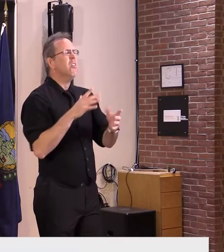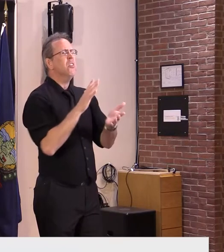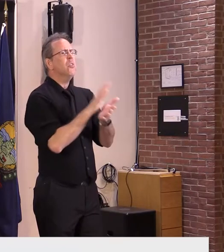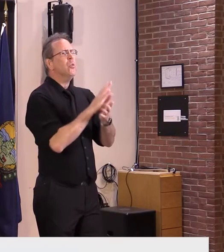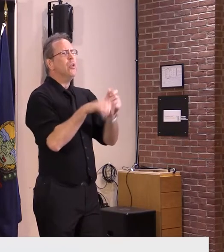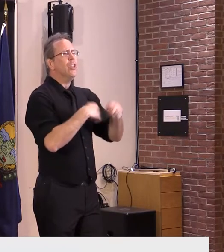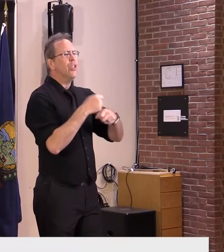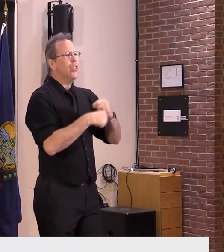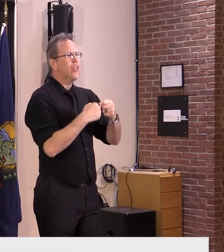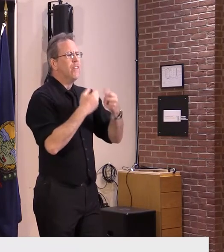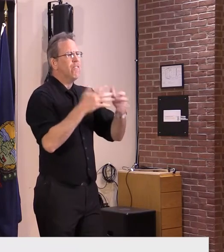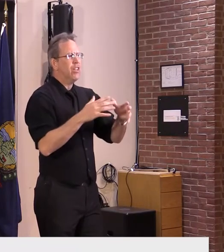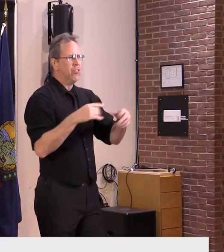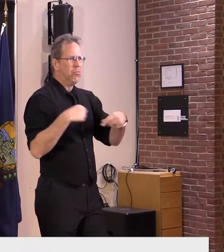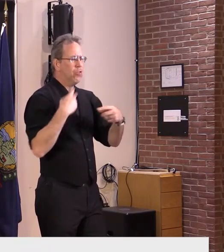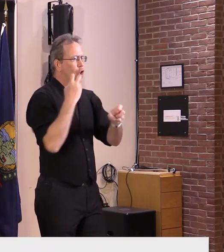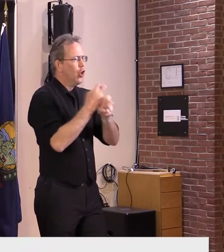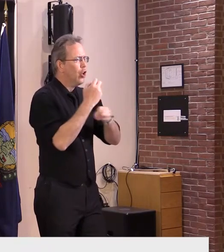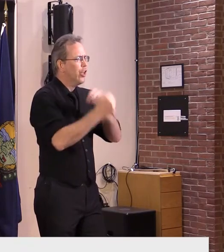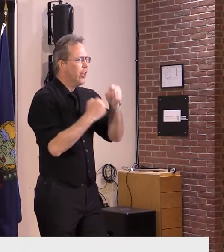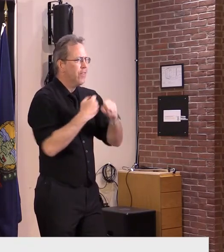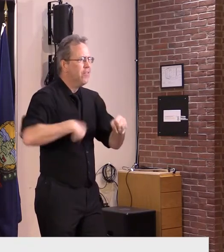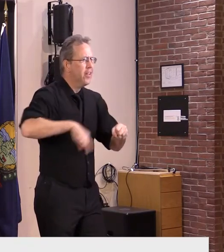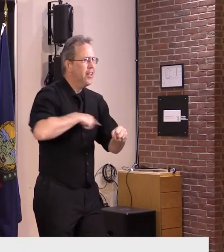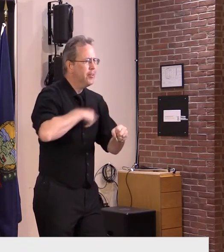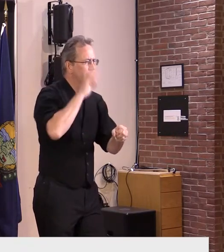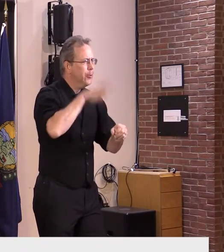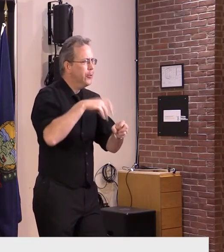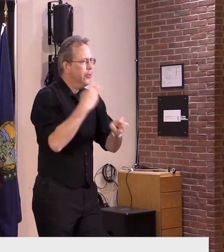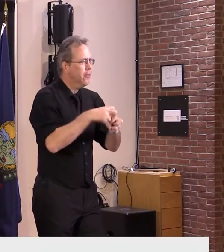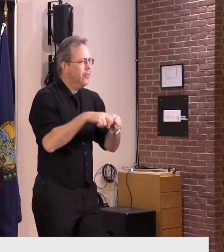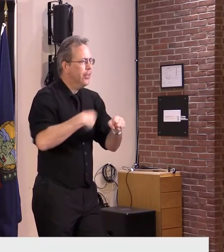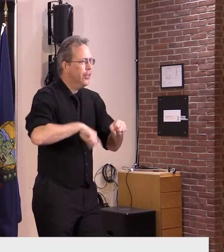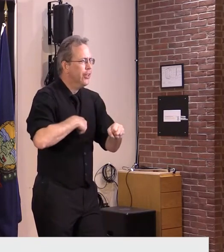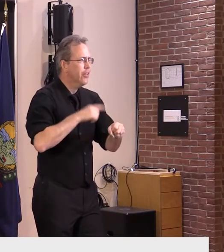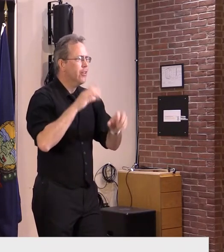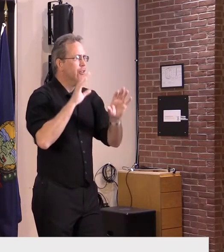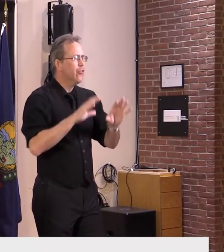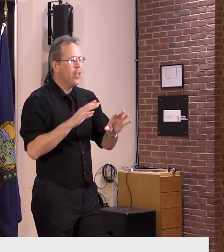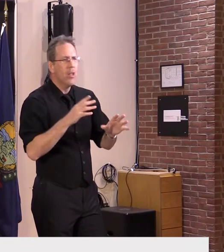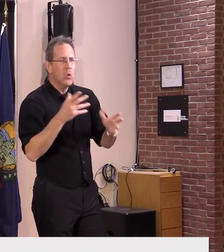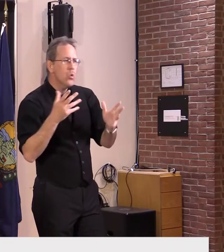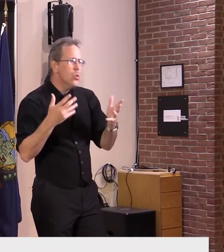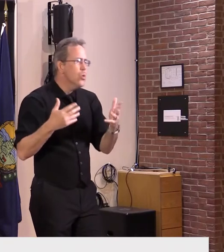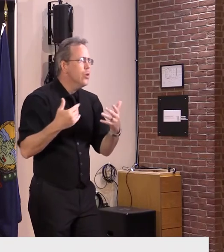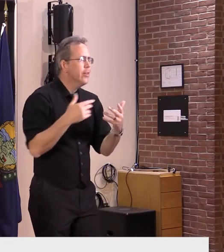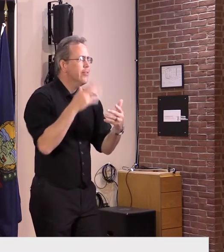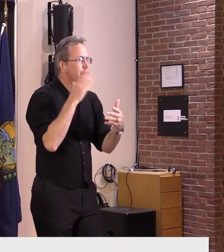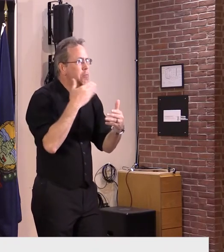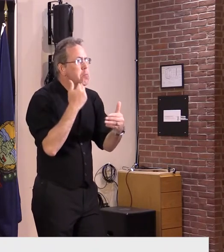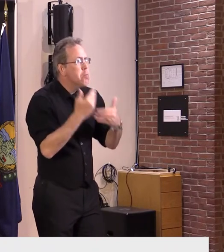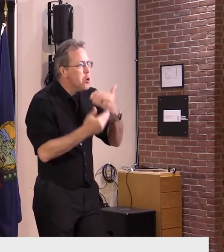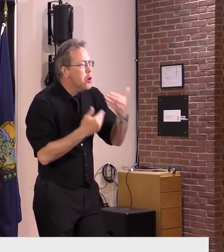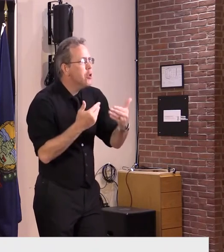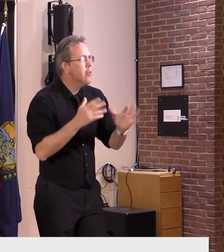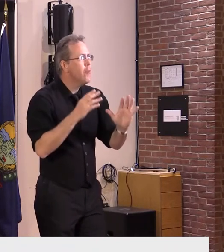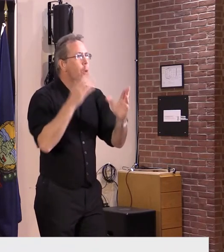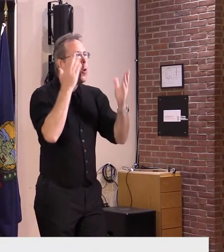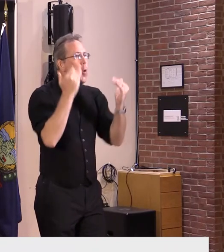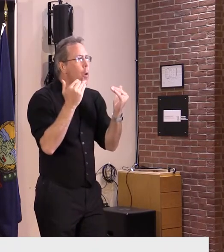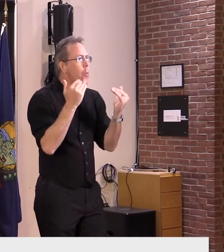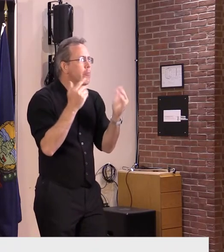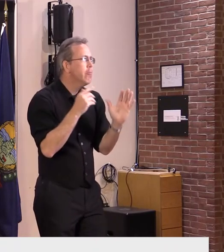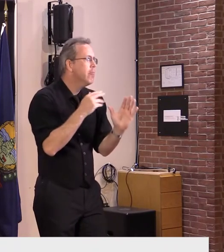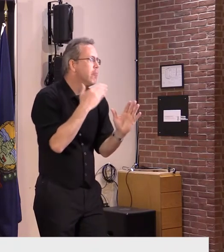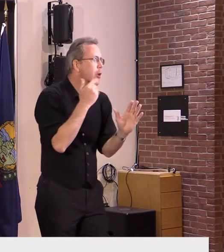year in schools, and you know, this wonderful weather we're having, it's just a great time of year in school, so I'm hopeful people take advantage of the